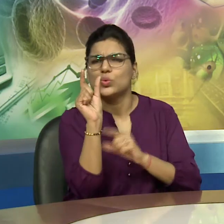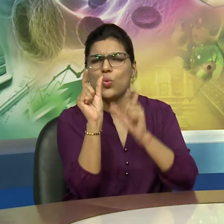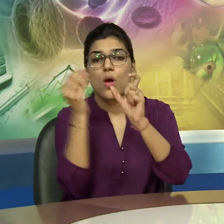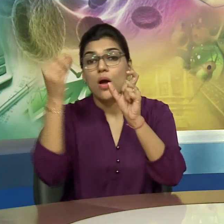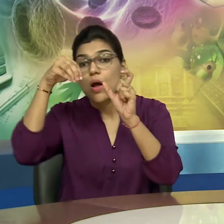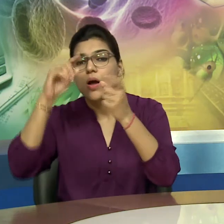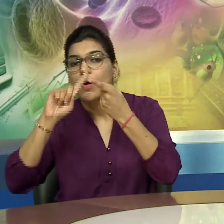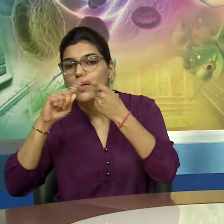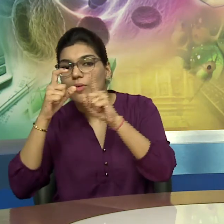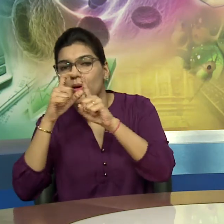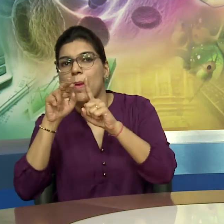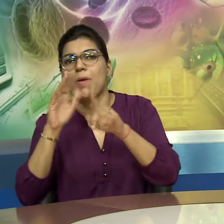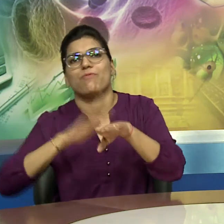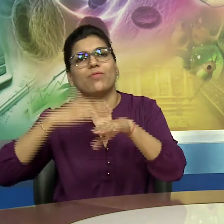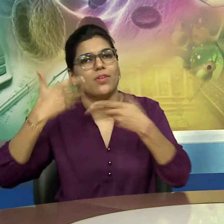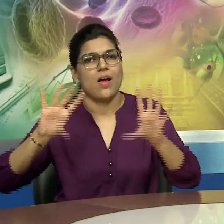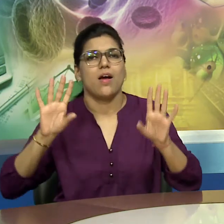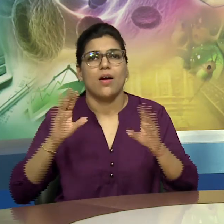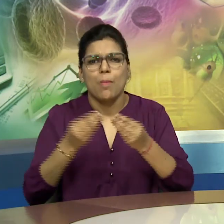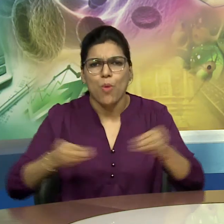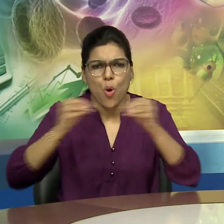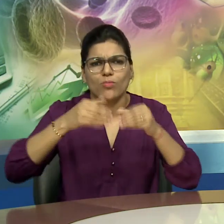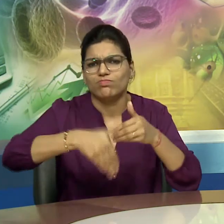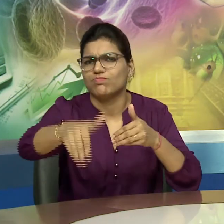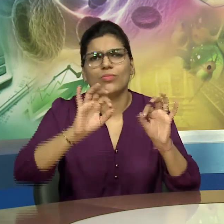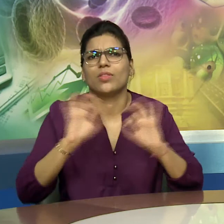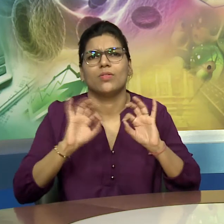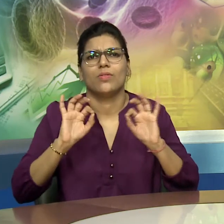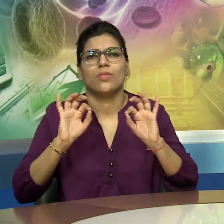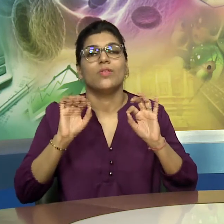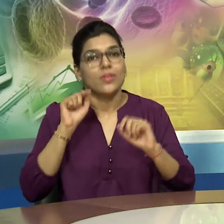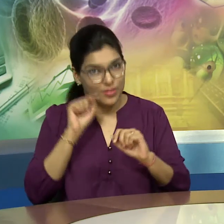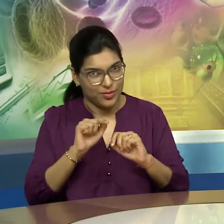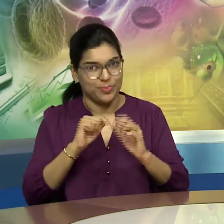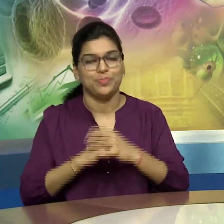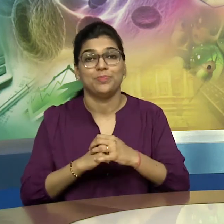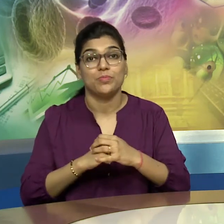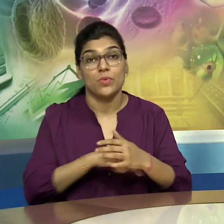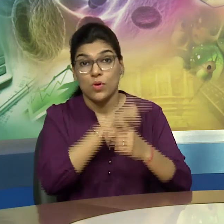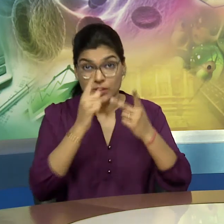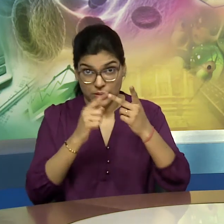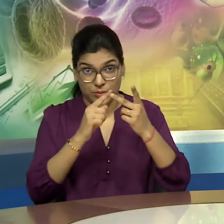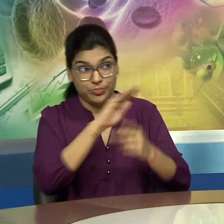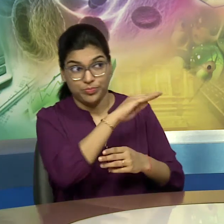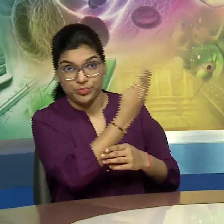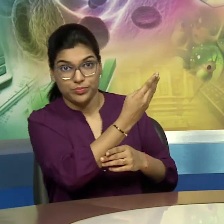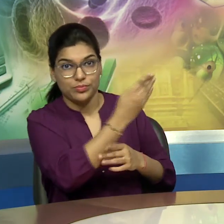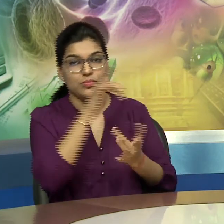finished. It is a simple sentence. Finished, ed has been used there. In the